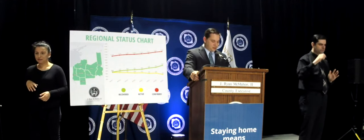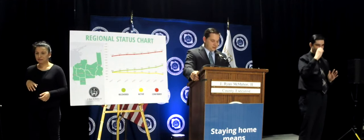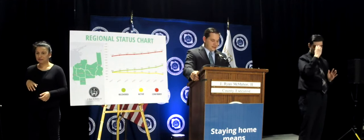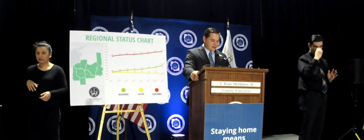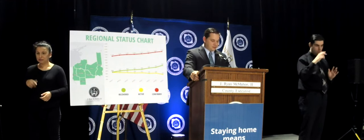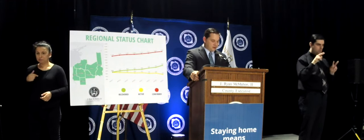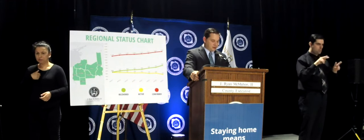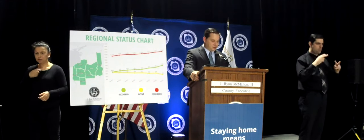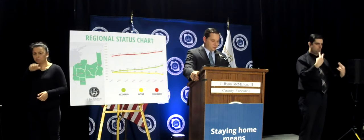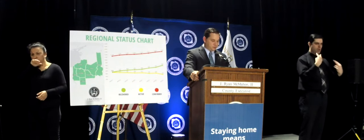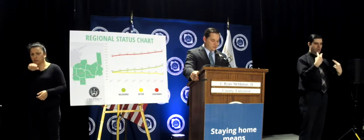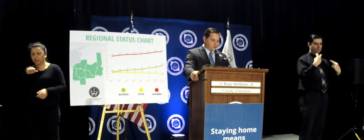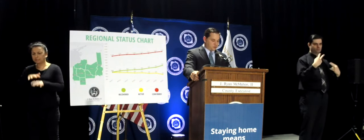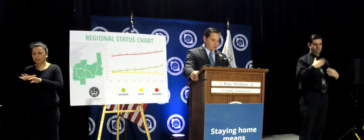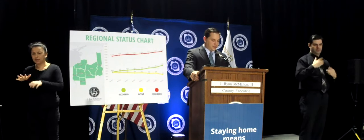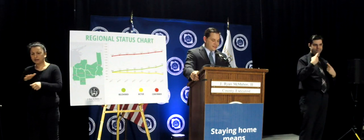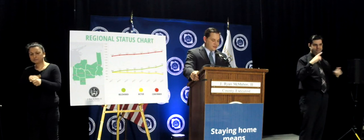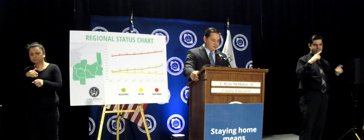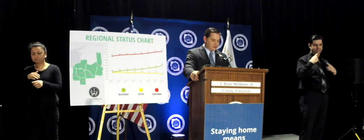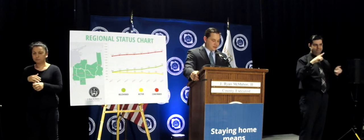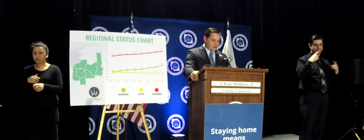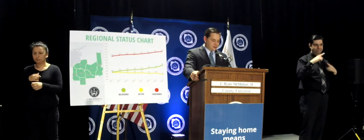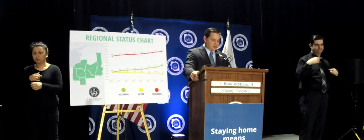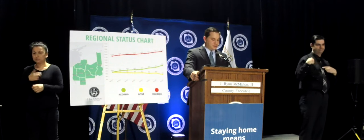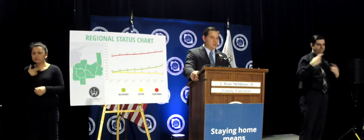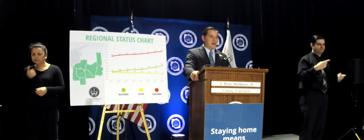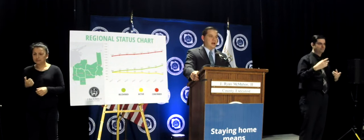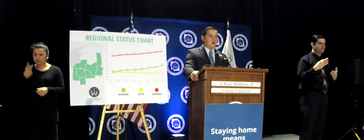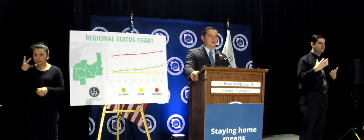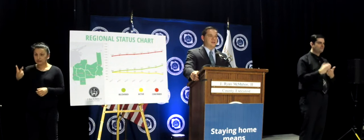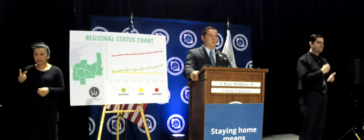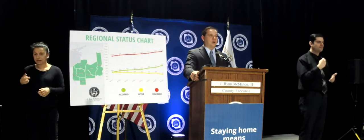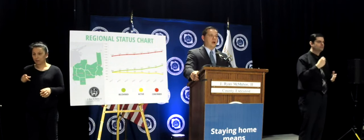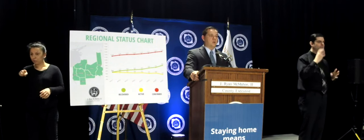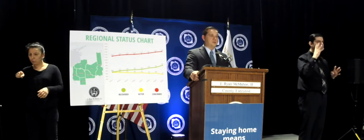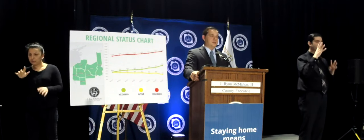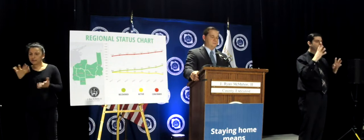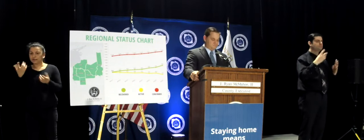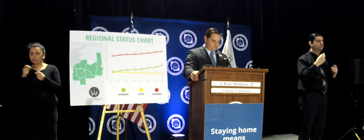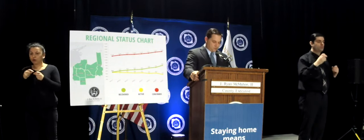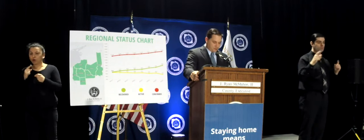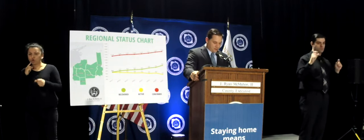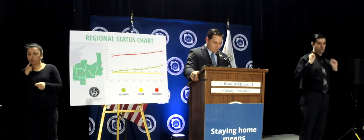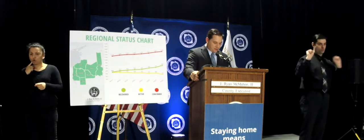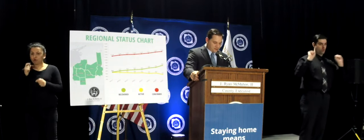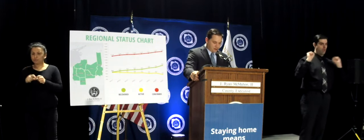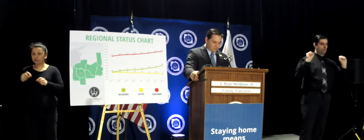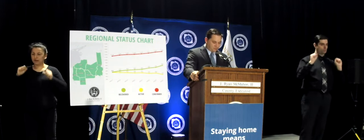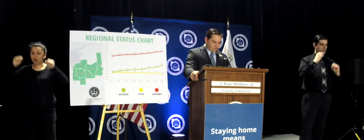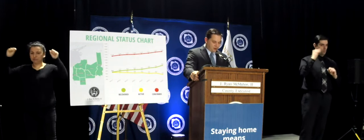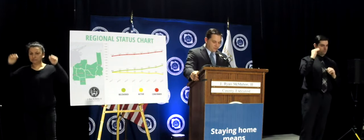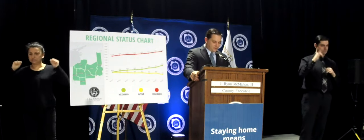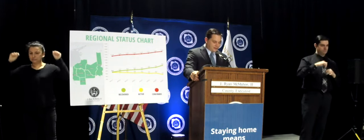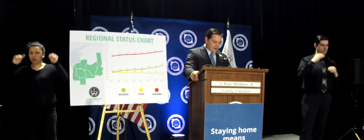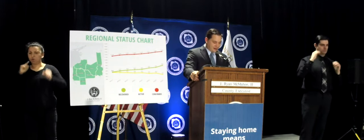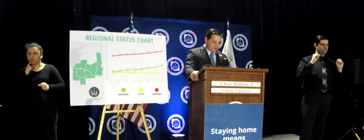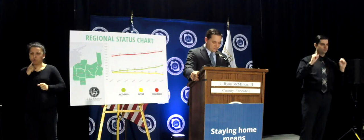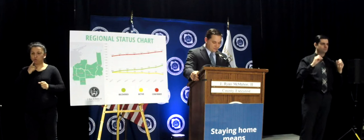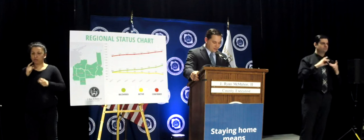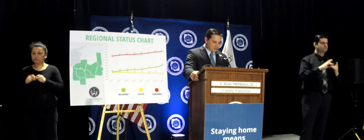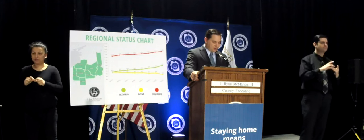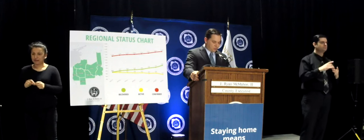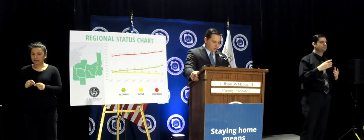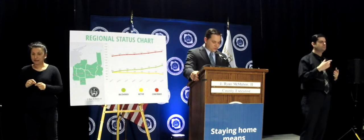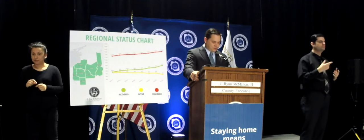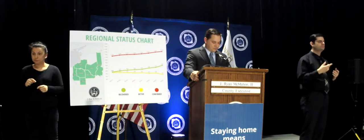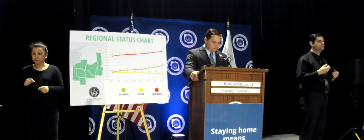actually taken advantage of the briefings with creativity. And she now has a workout routine based off of how many times